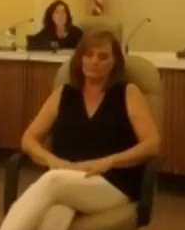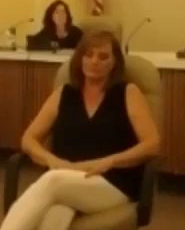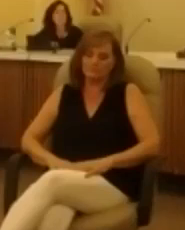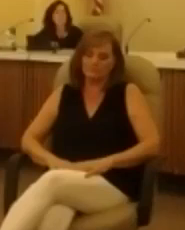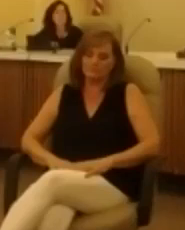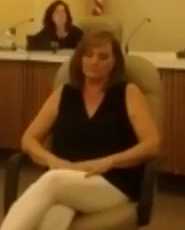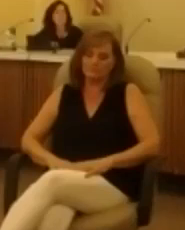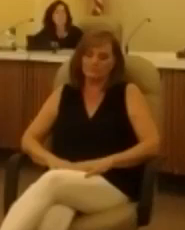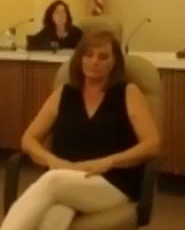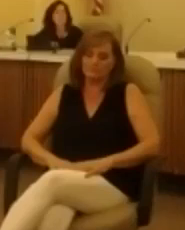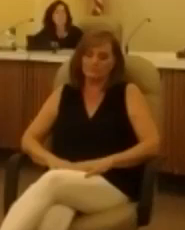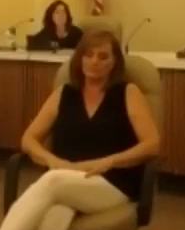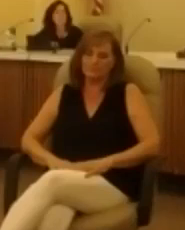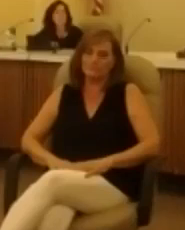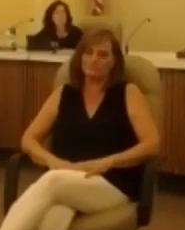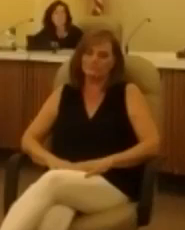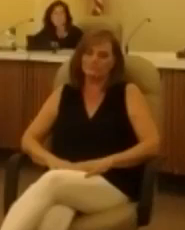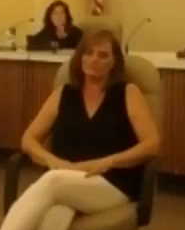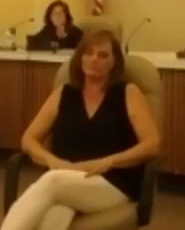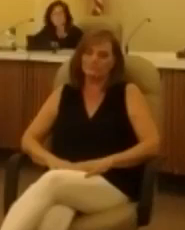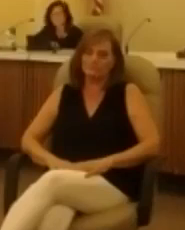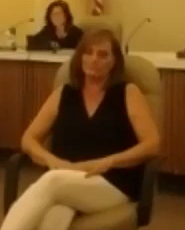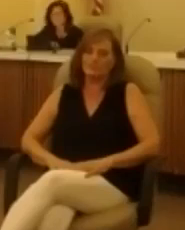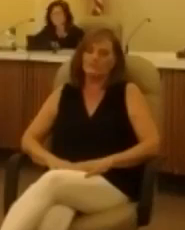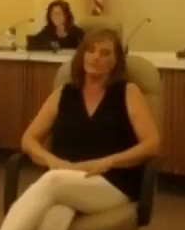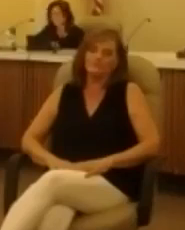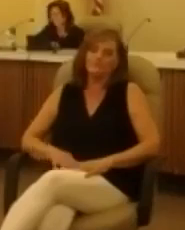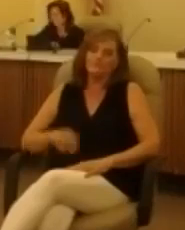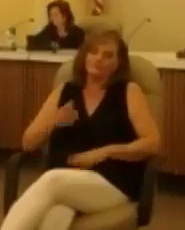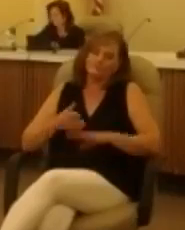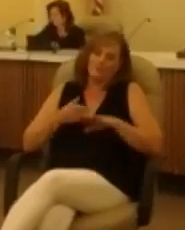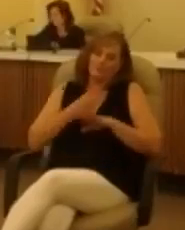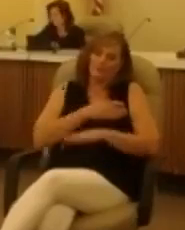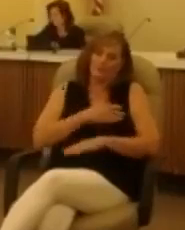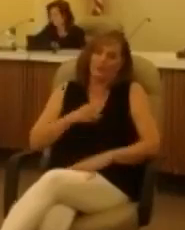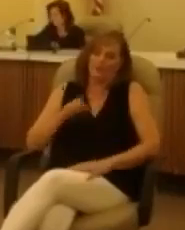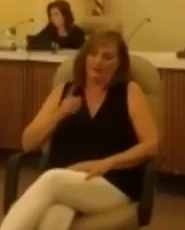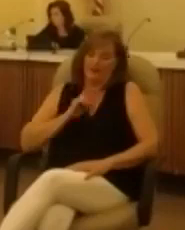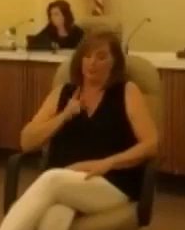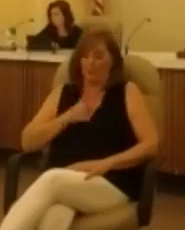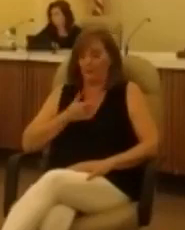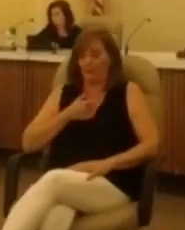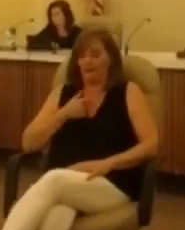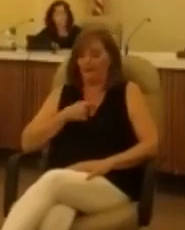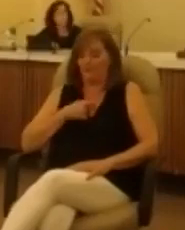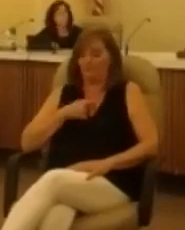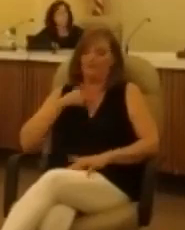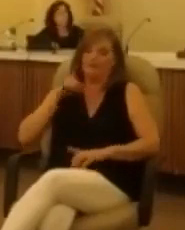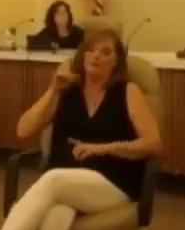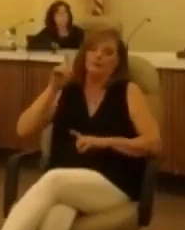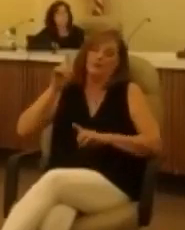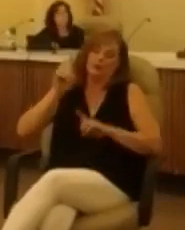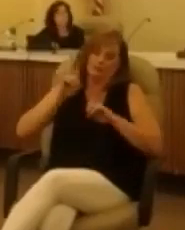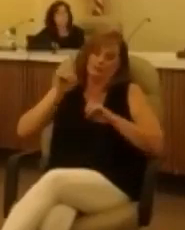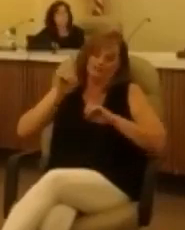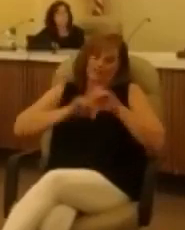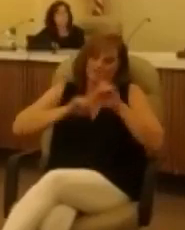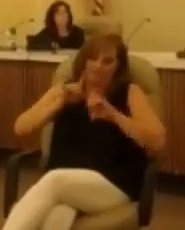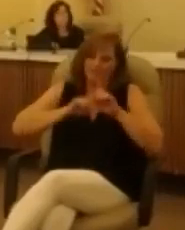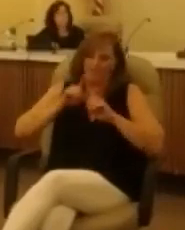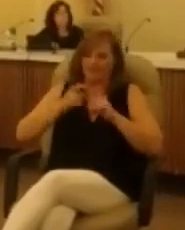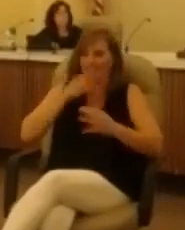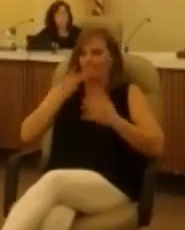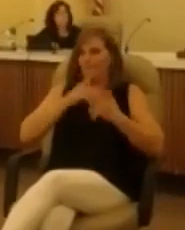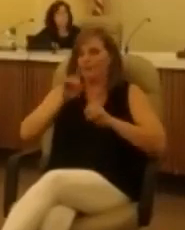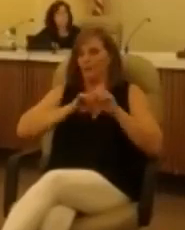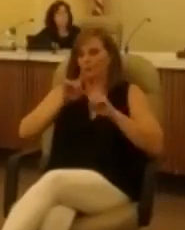especially at the time of the previous, when it was near the 4th of July and the fact that we were gonna have fireworks, we were afraid that we were